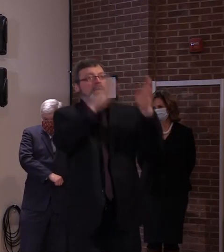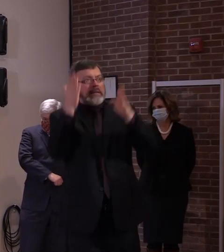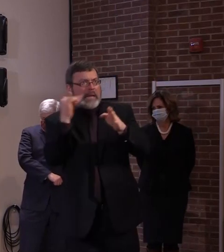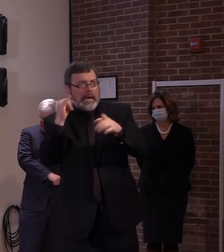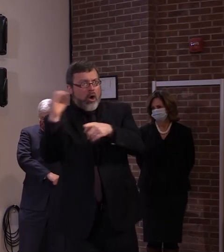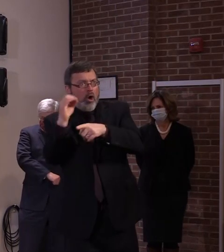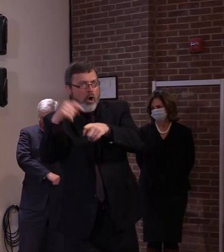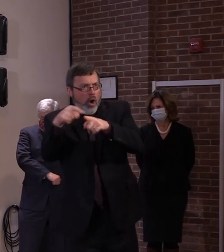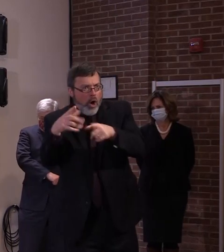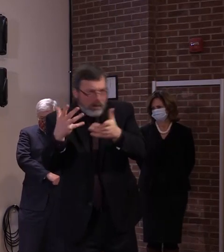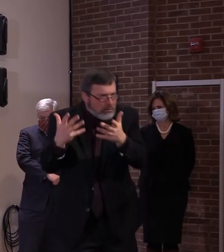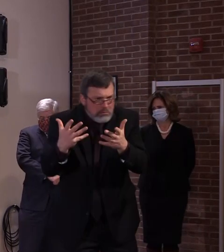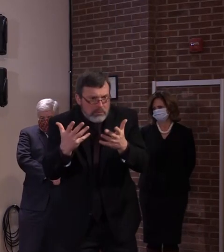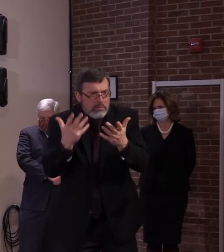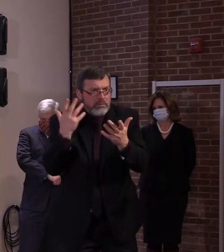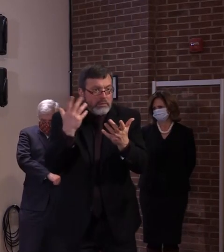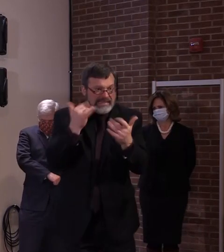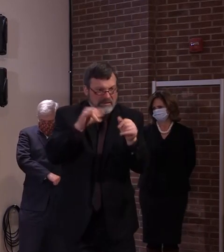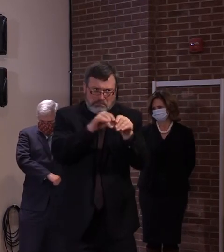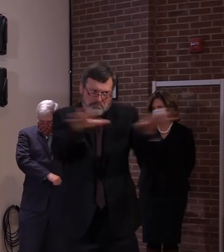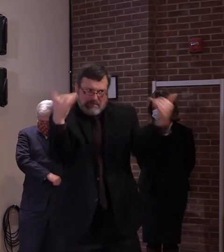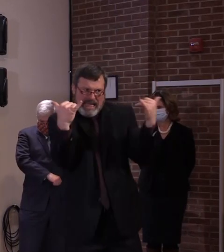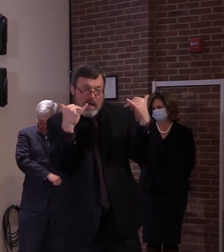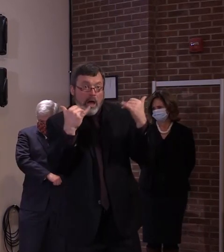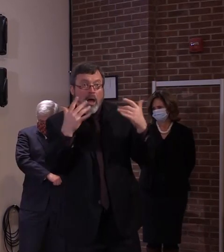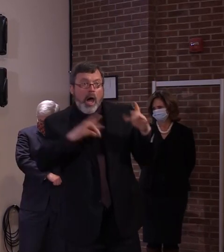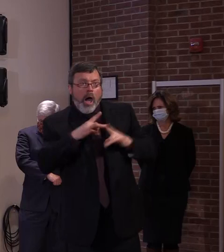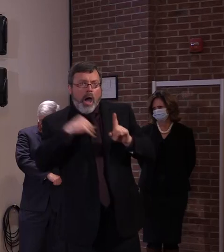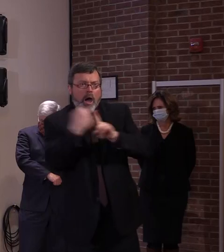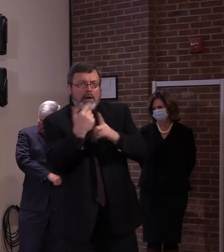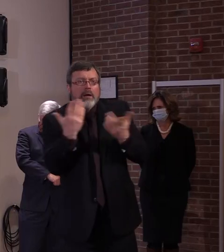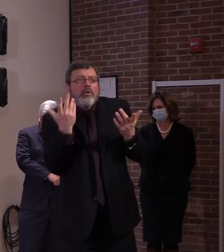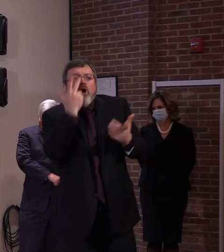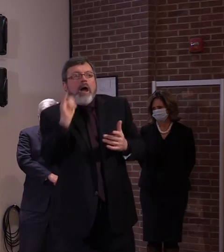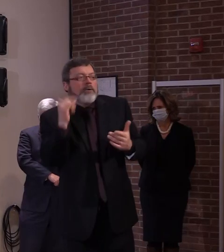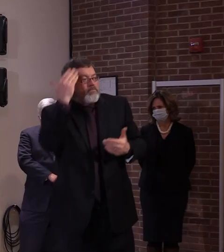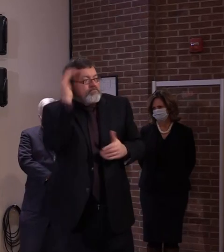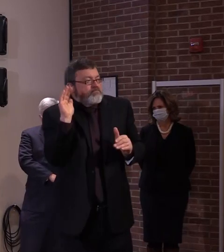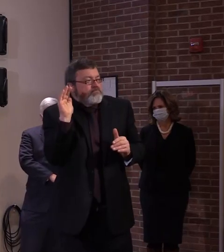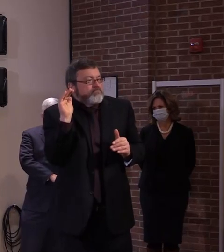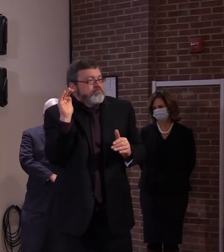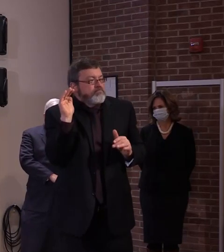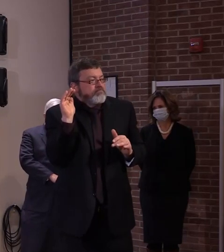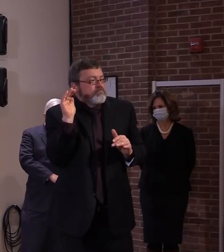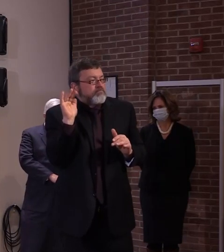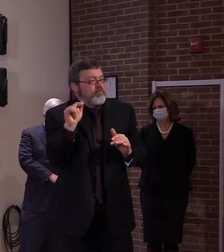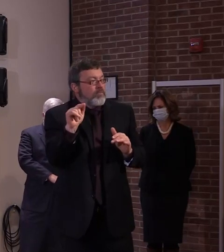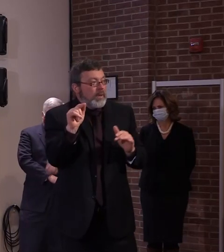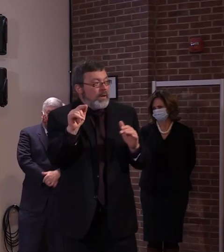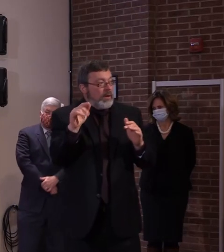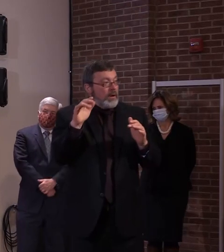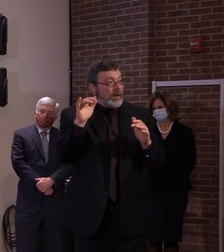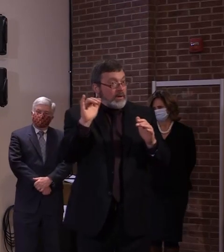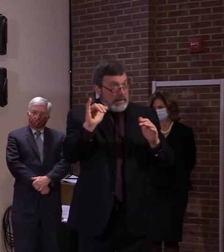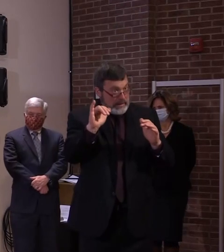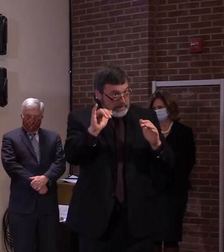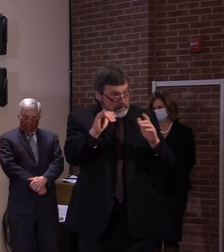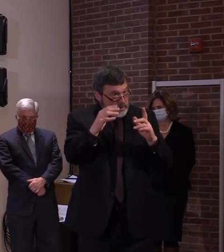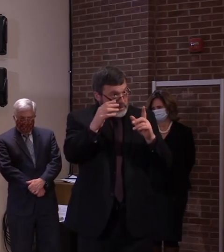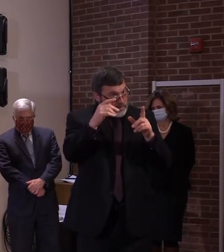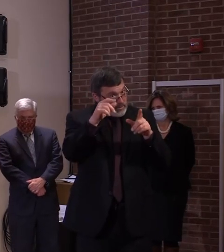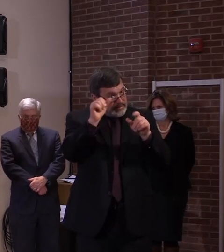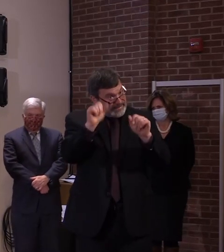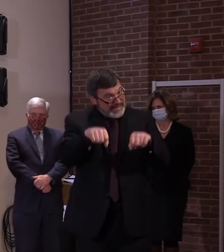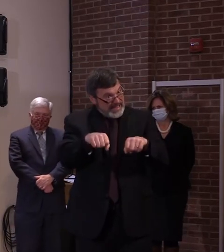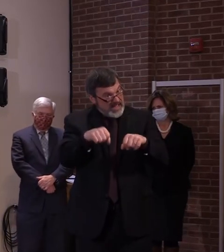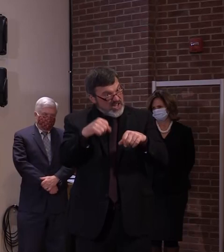be? And is it going to be severe enough to put people in the hospital? Every indication we've seen